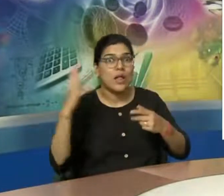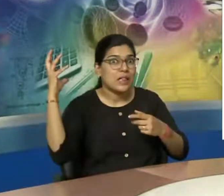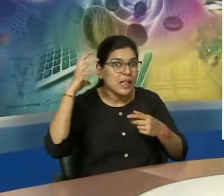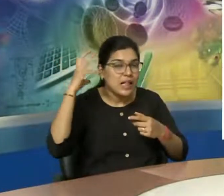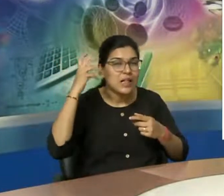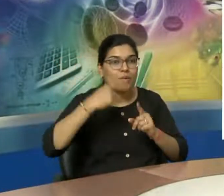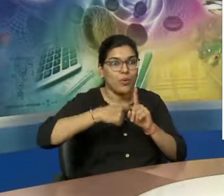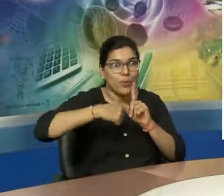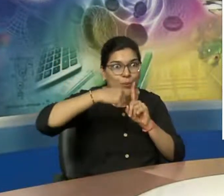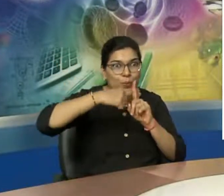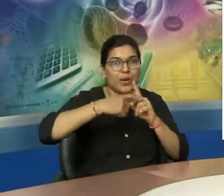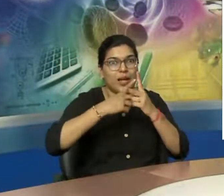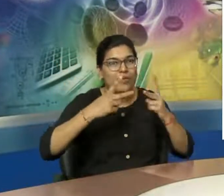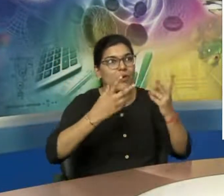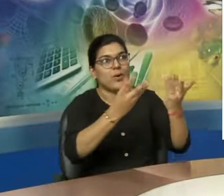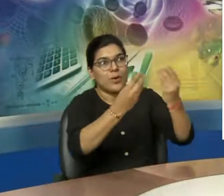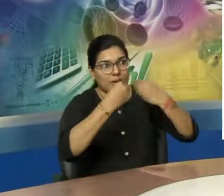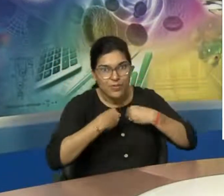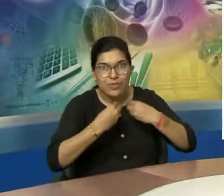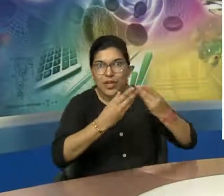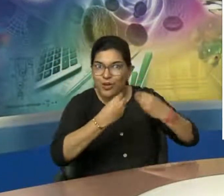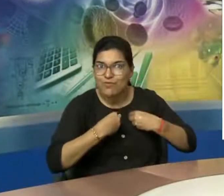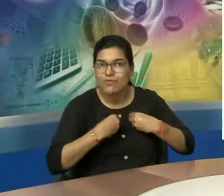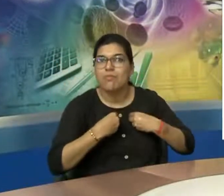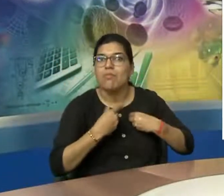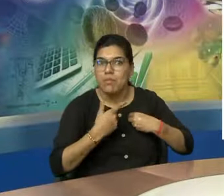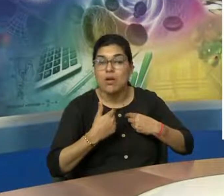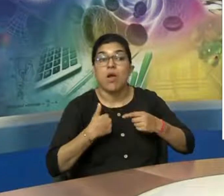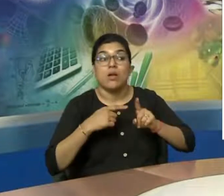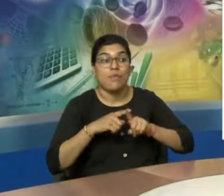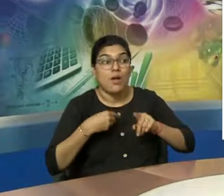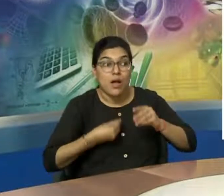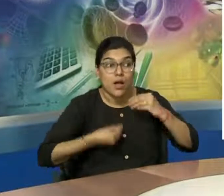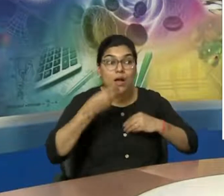So for that, this interact word has been used in this lesson.